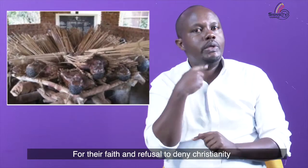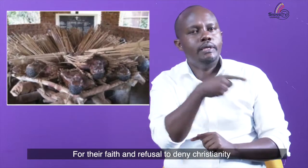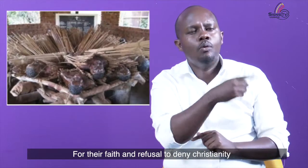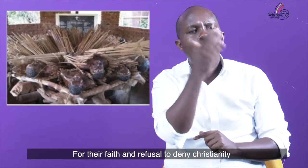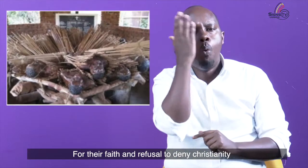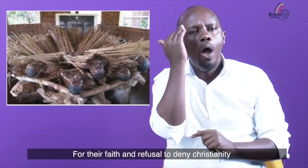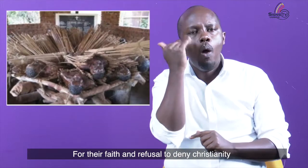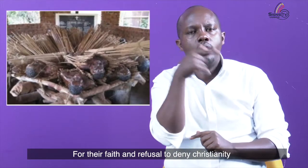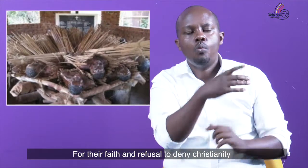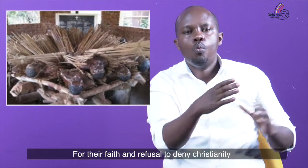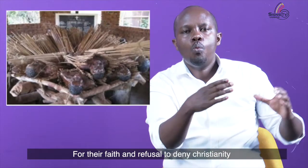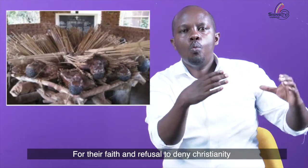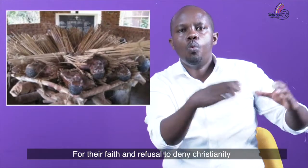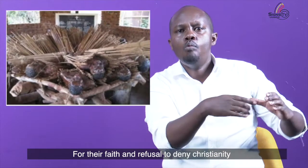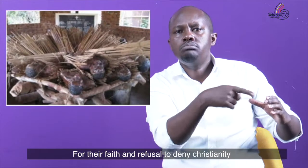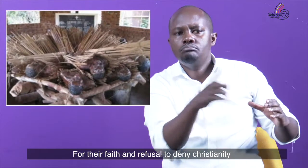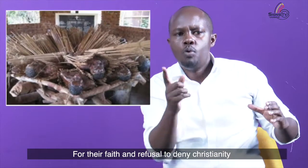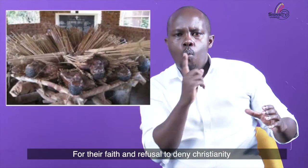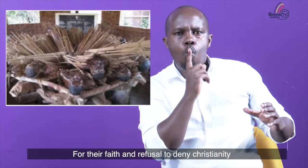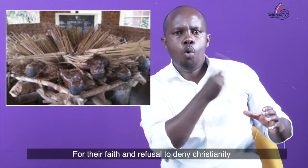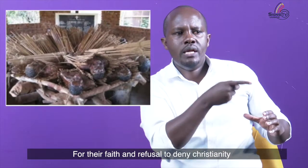and refusal to deny